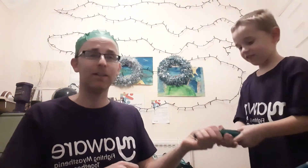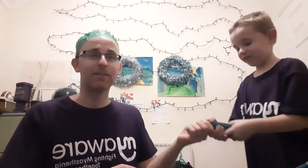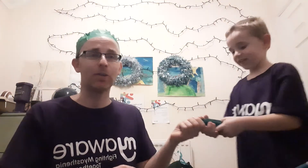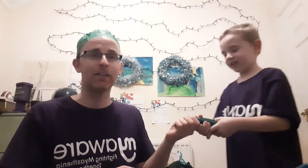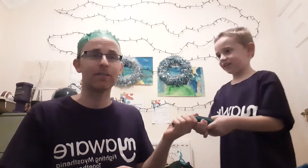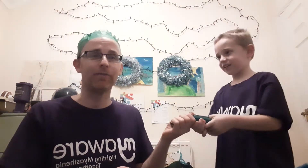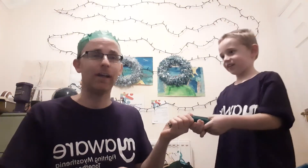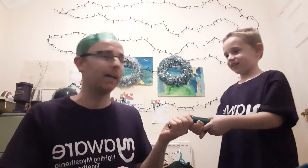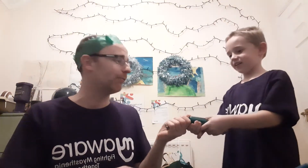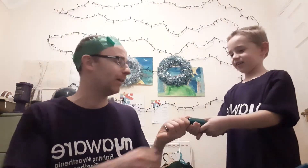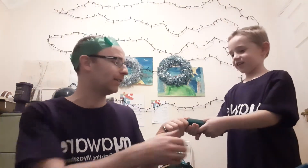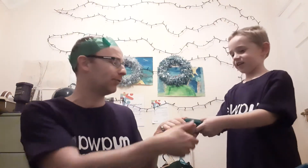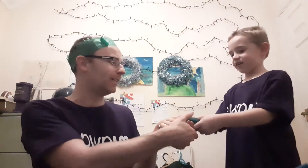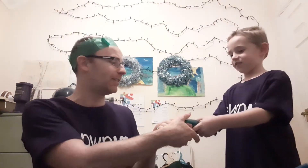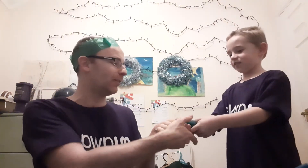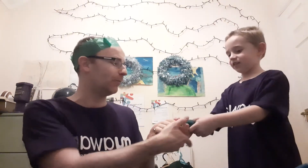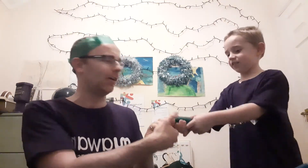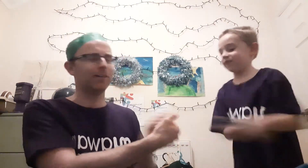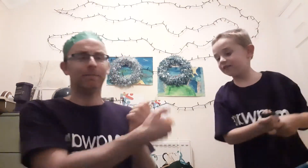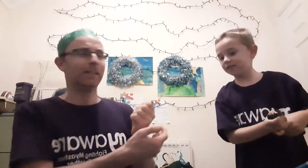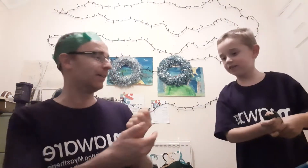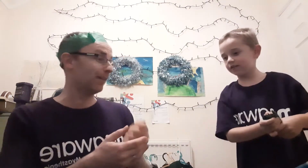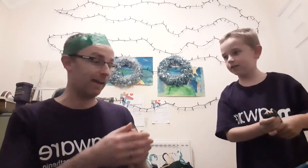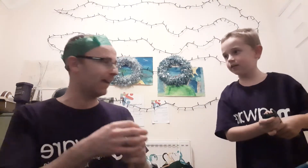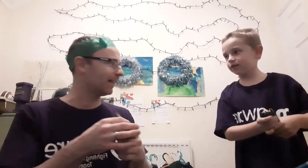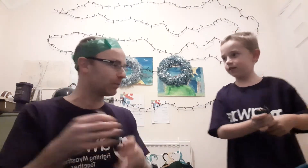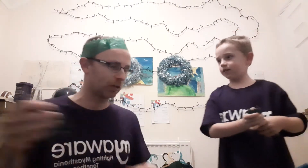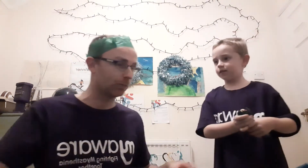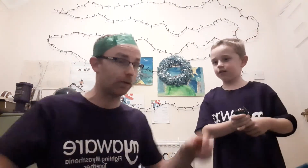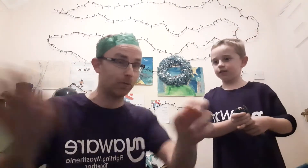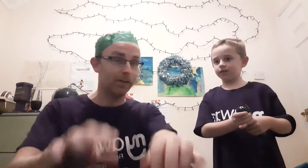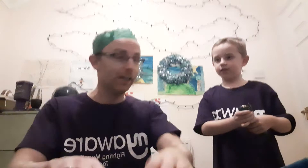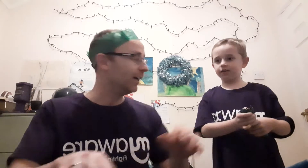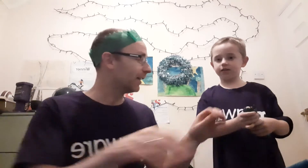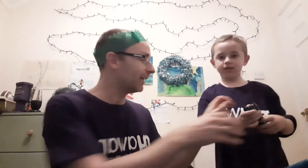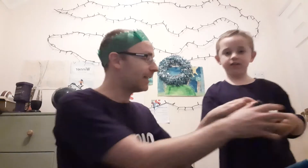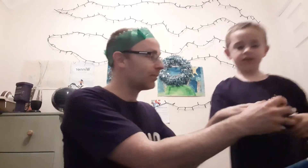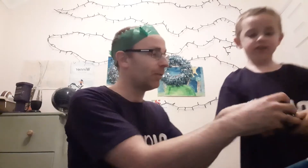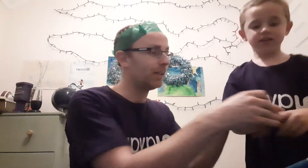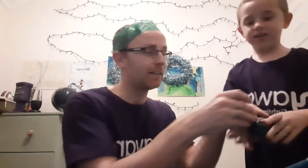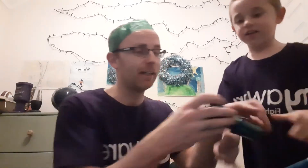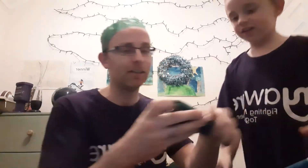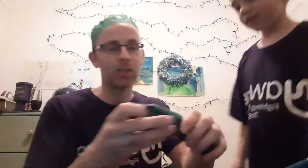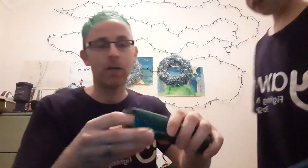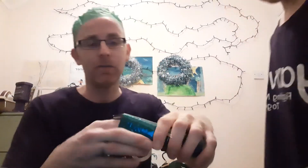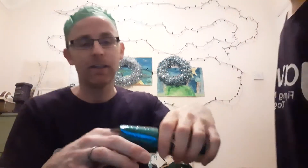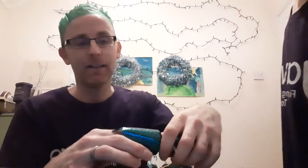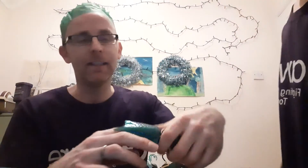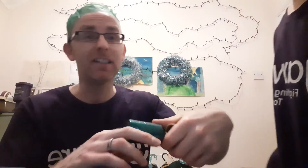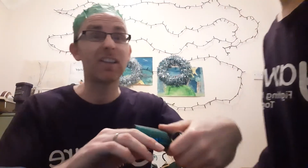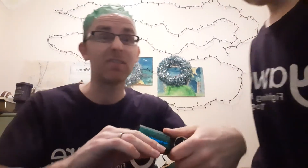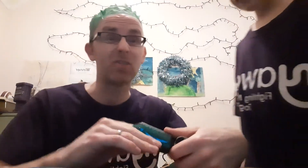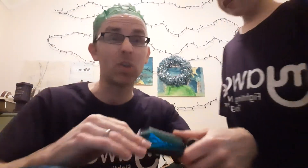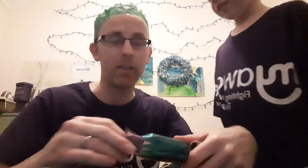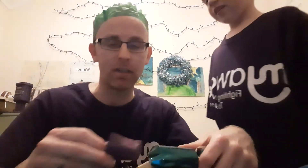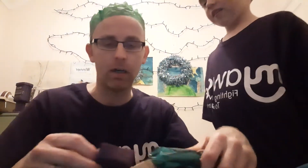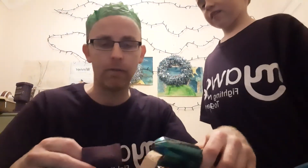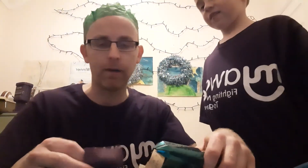toy doesn't fly everywhere. 3, 2, 1. Hey, that was a good one. Go on. Get out so we can tell the joke. These are the toys that aren't very